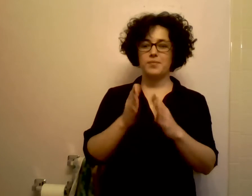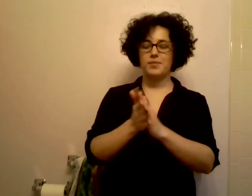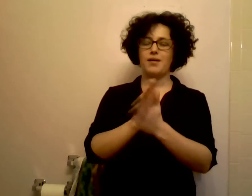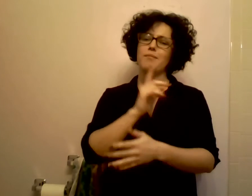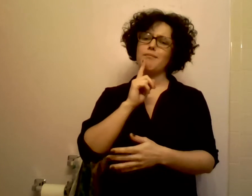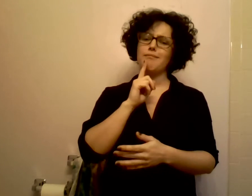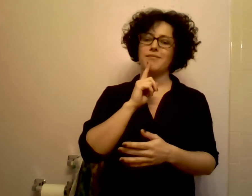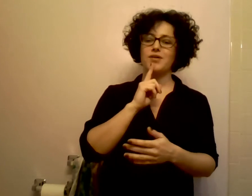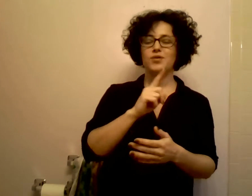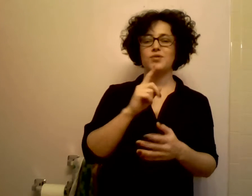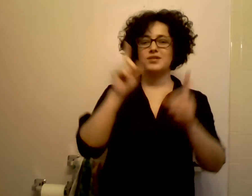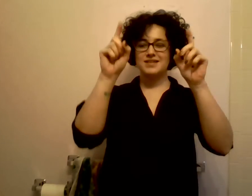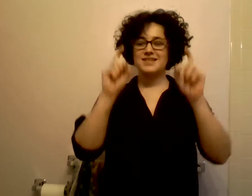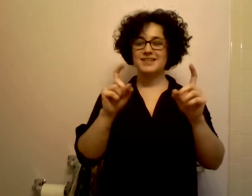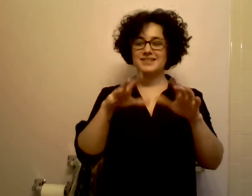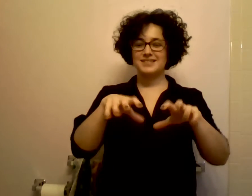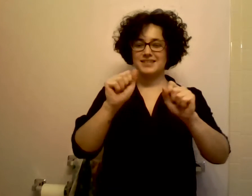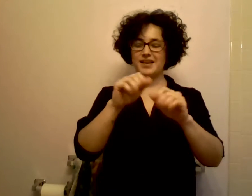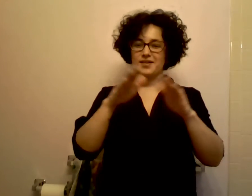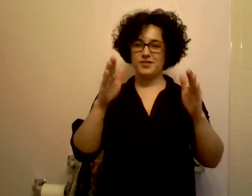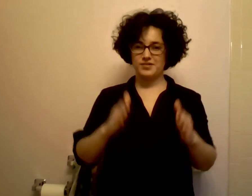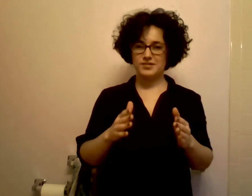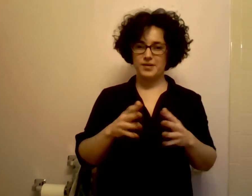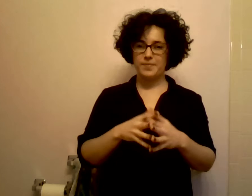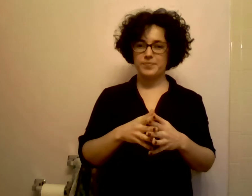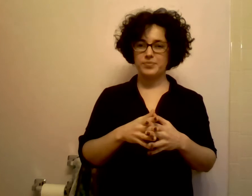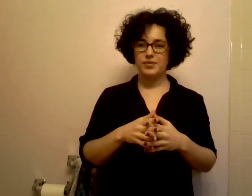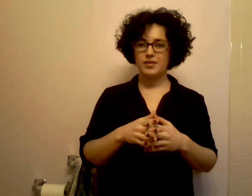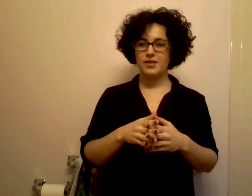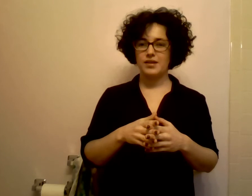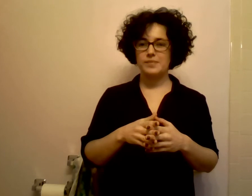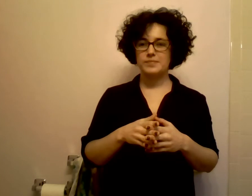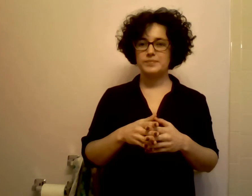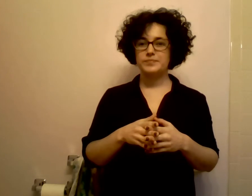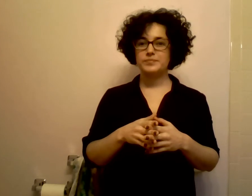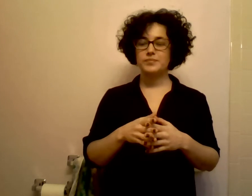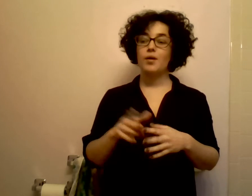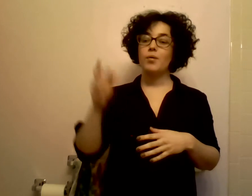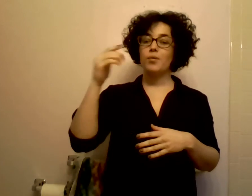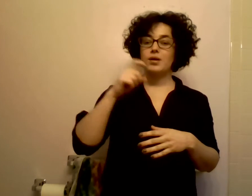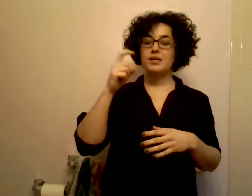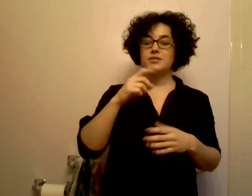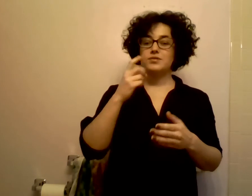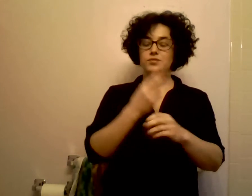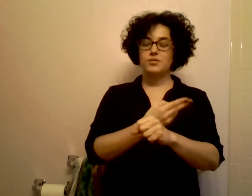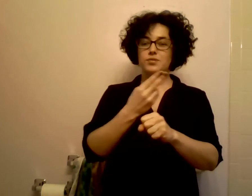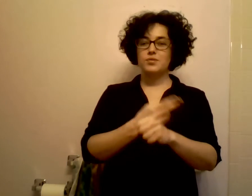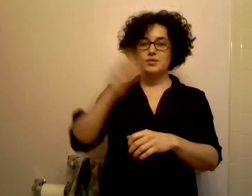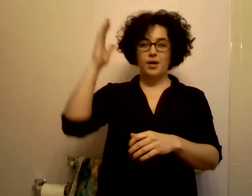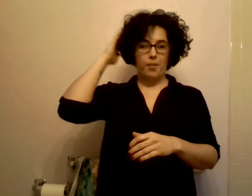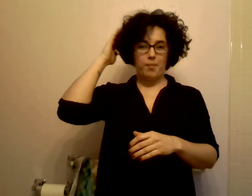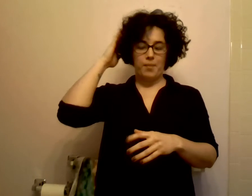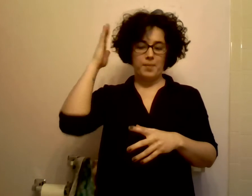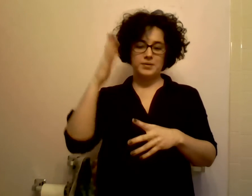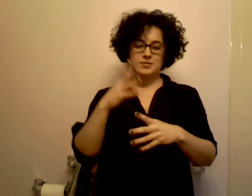the direction of growth, use our minds and strength of spirit to expand our personal comfort zone, and